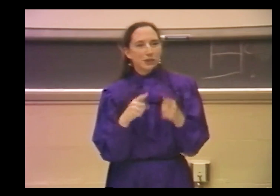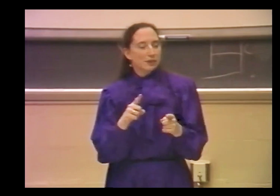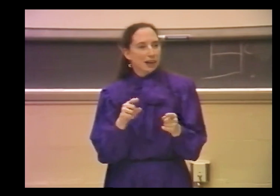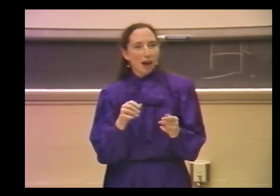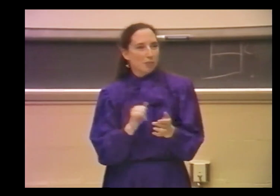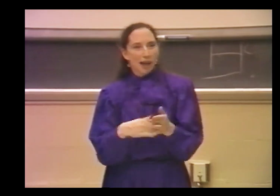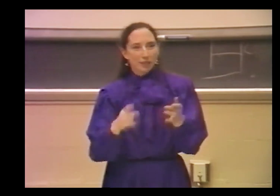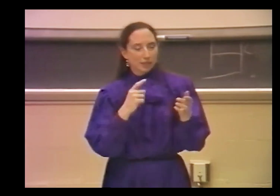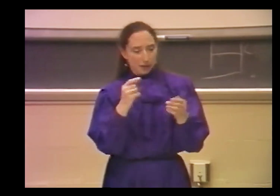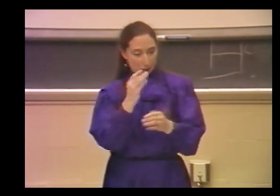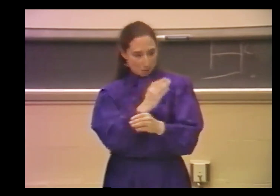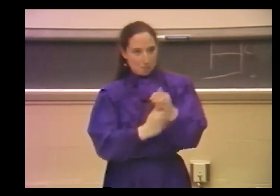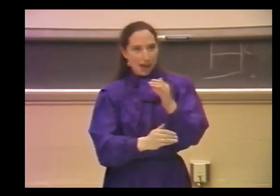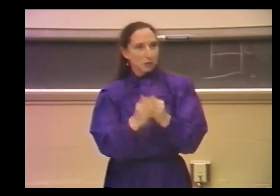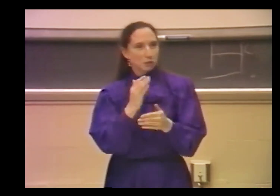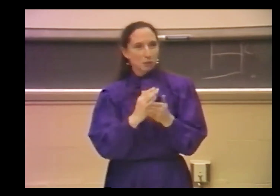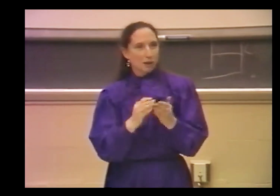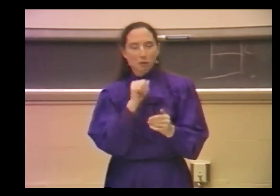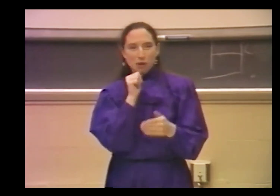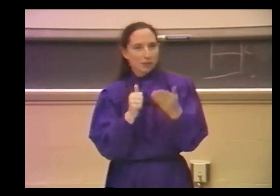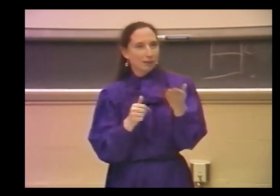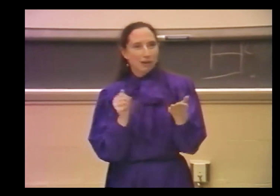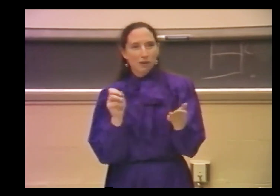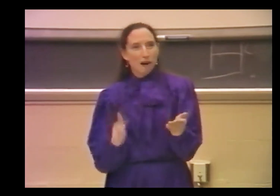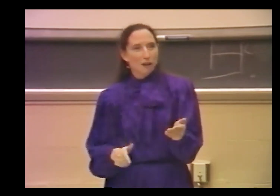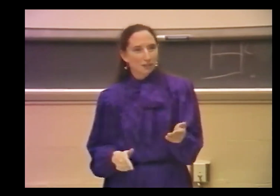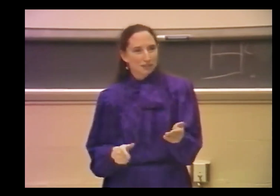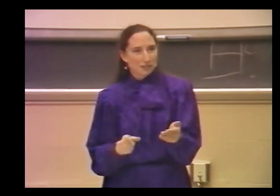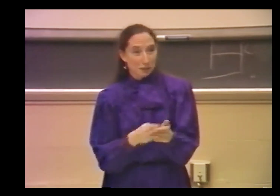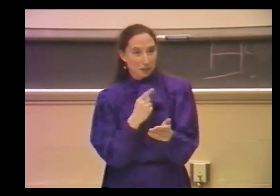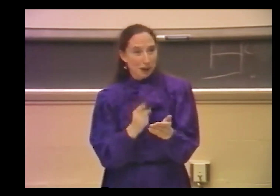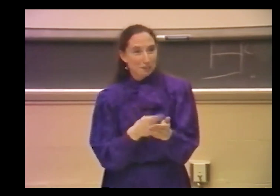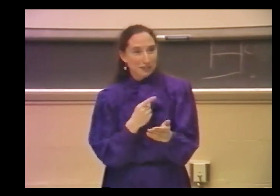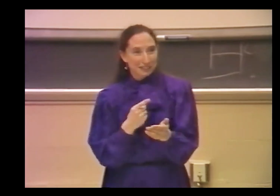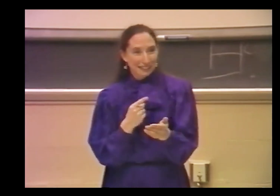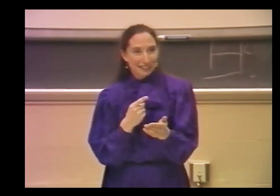turned out that the manual part wasn't there at all sometimes.